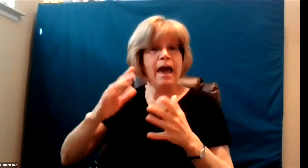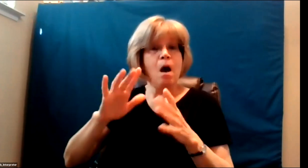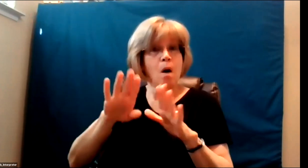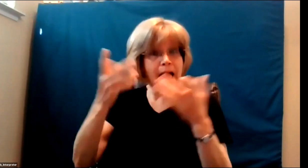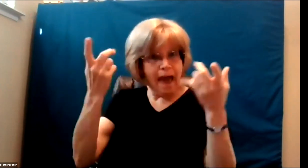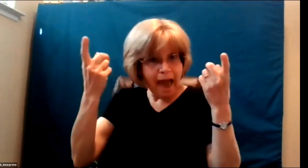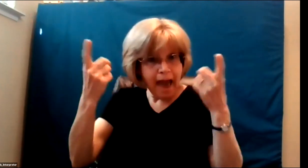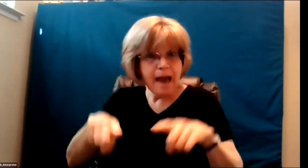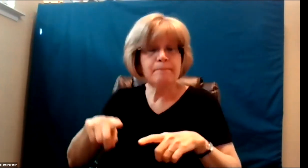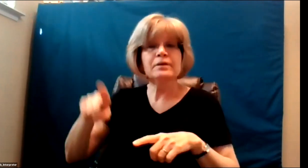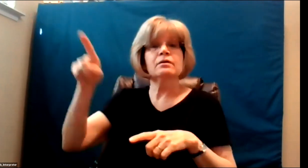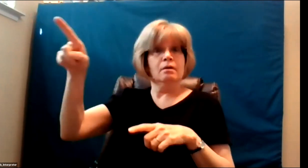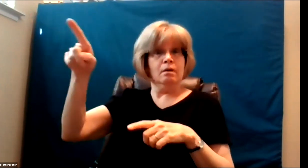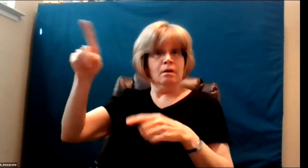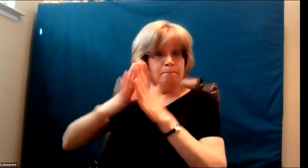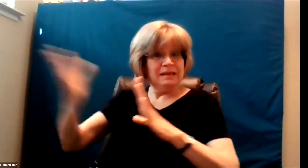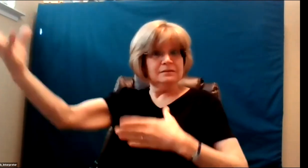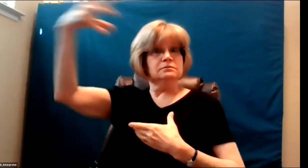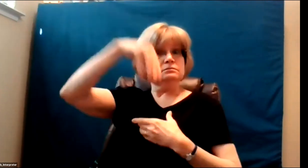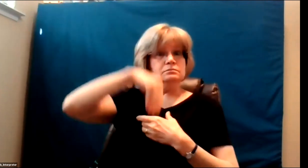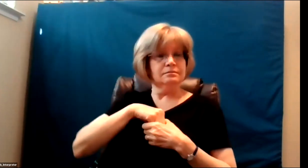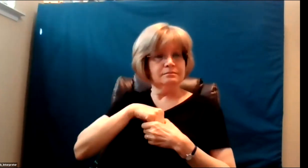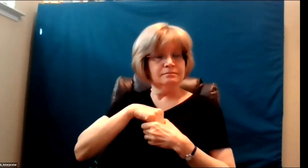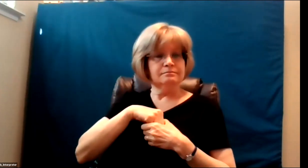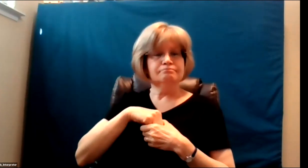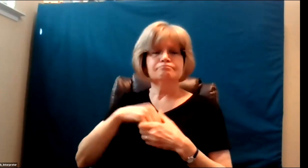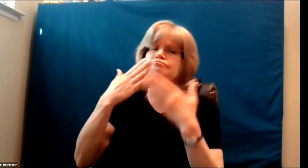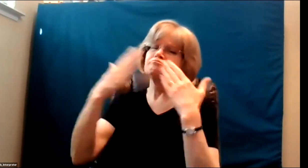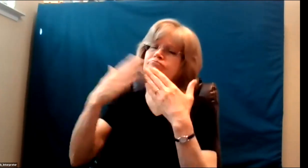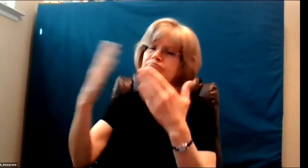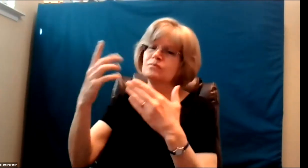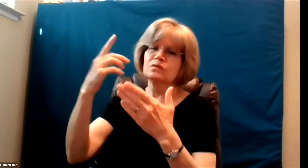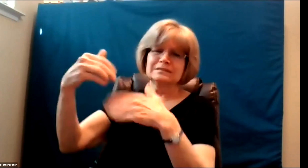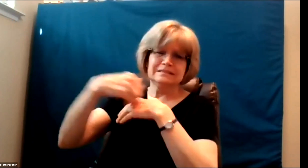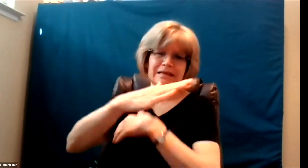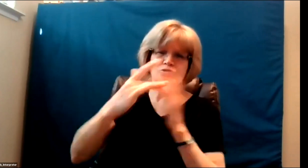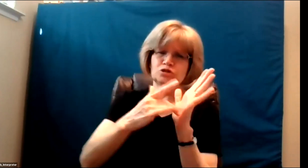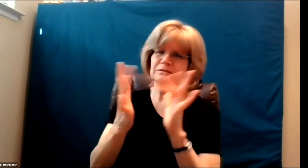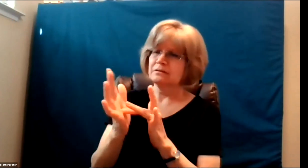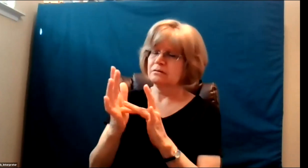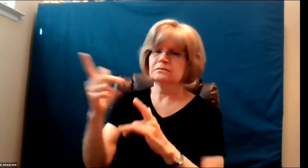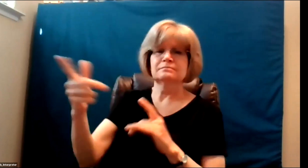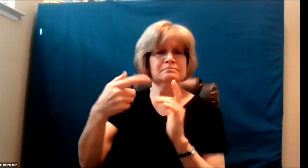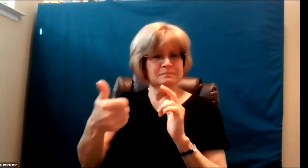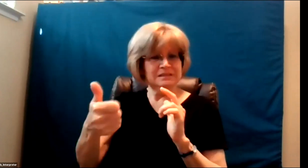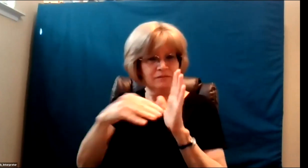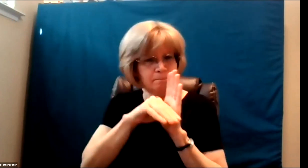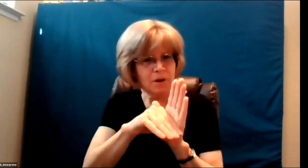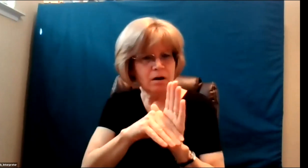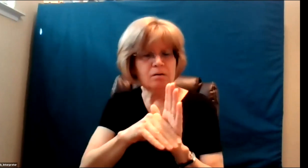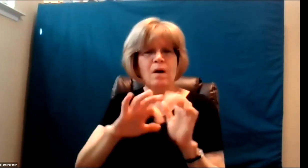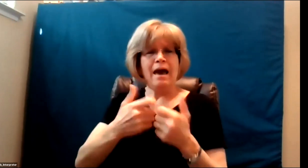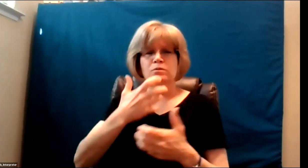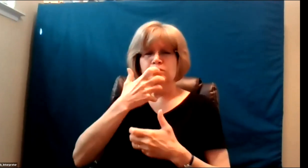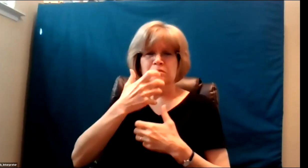lives. Thank you for Jesus, who was a model of how to lament, who was a model